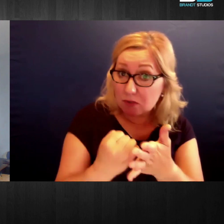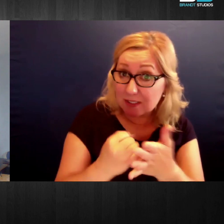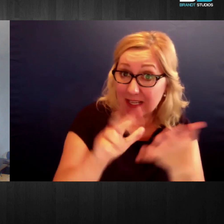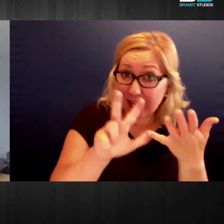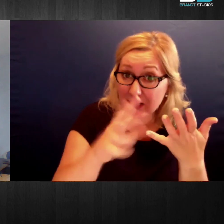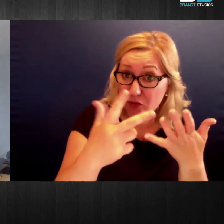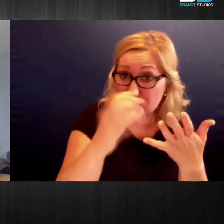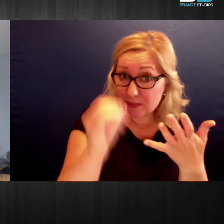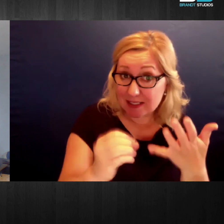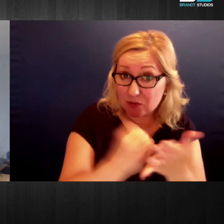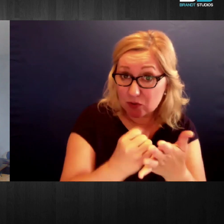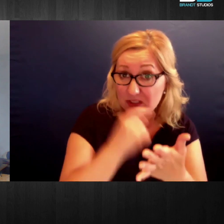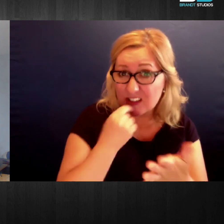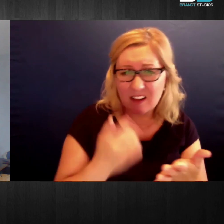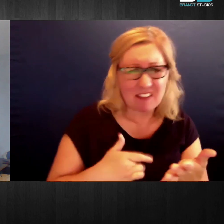something that doesn't happen with